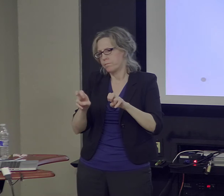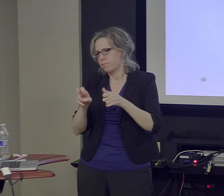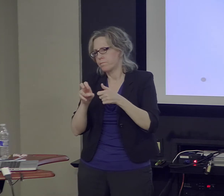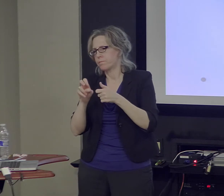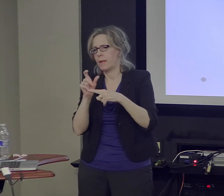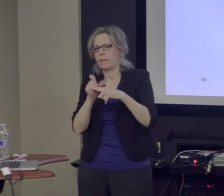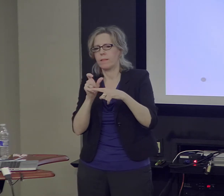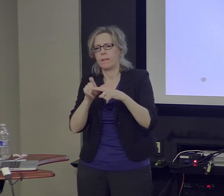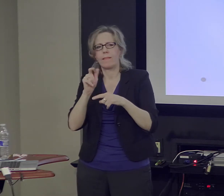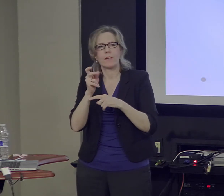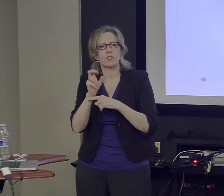depiction.